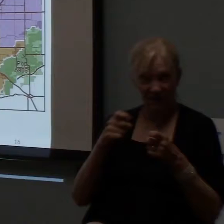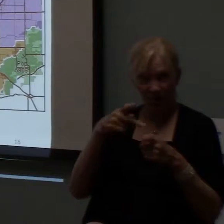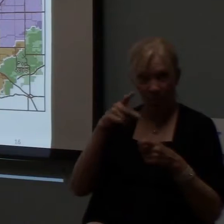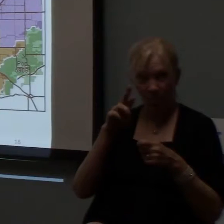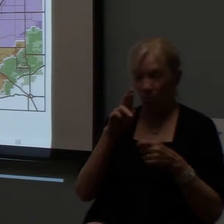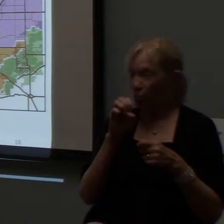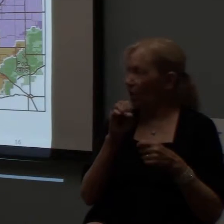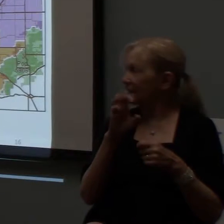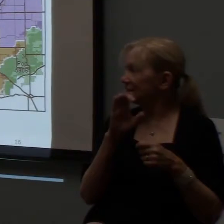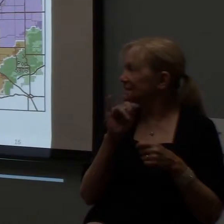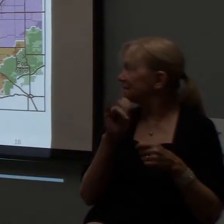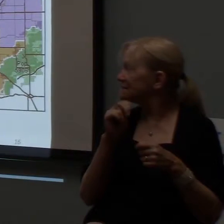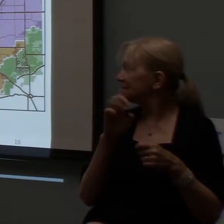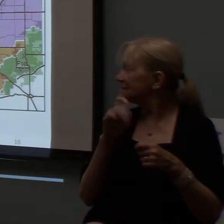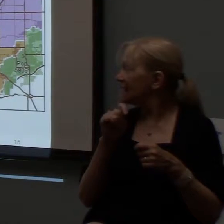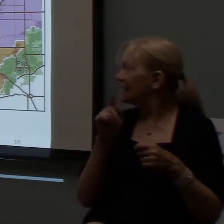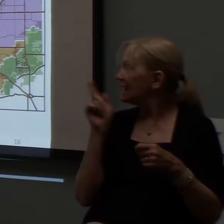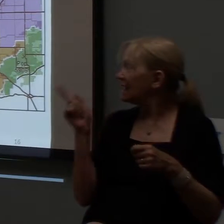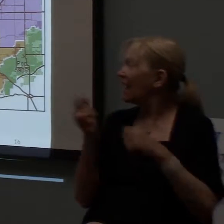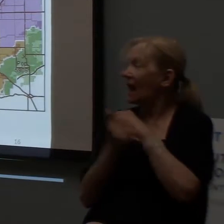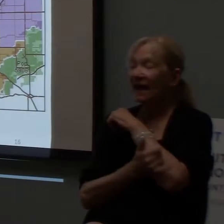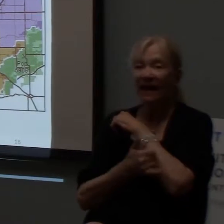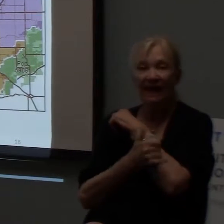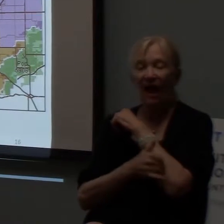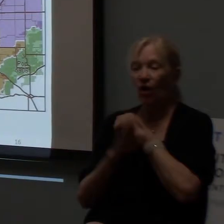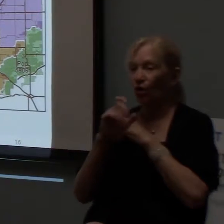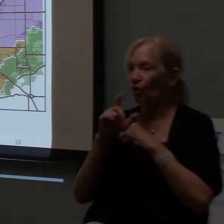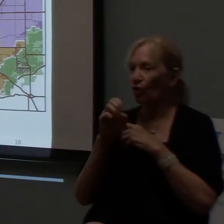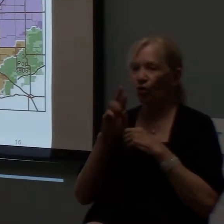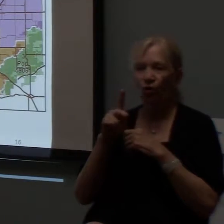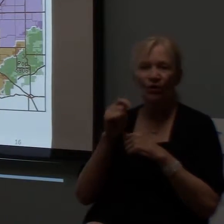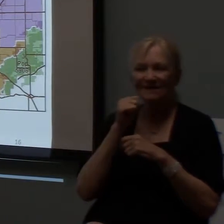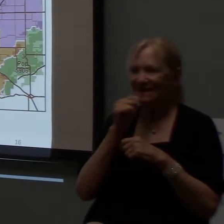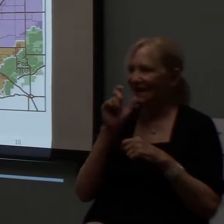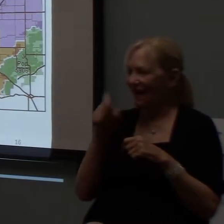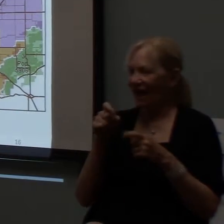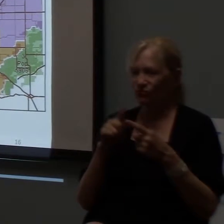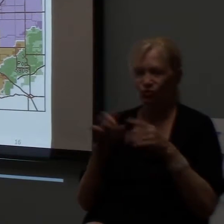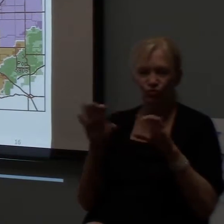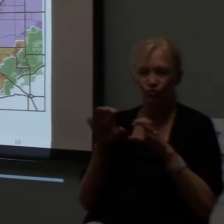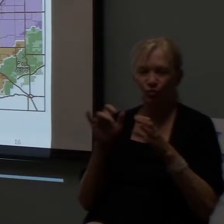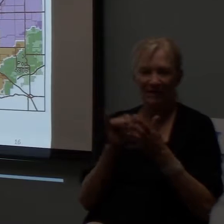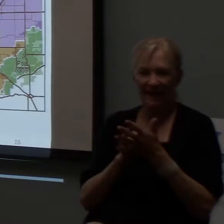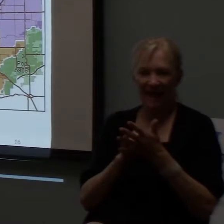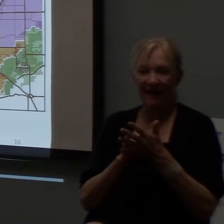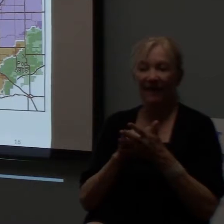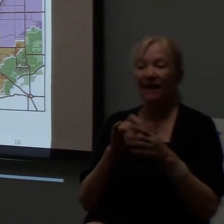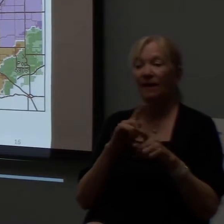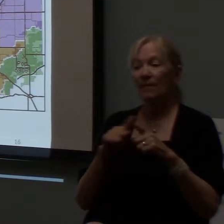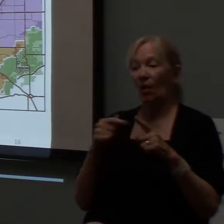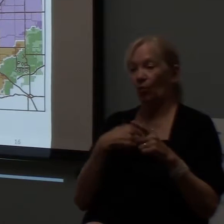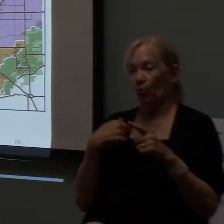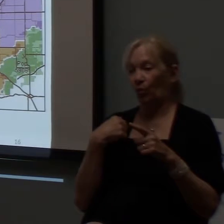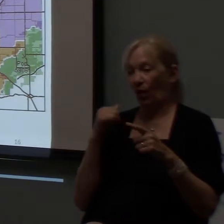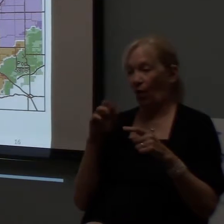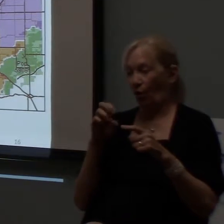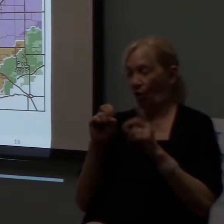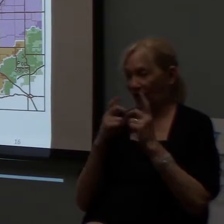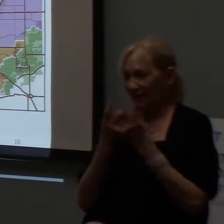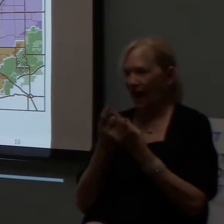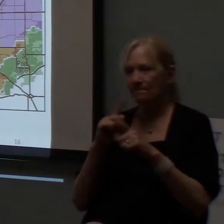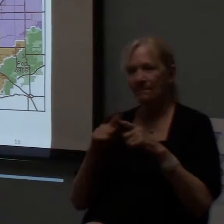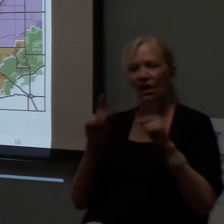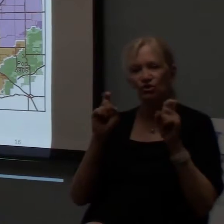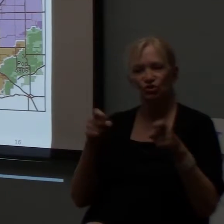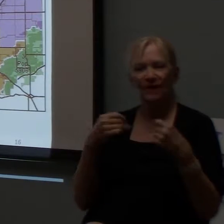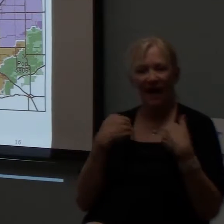census? the county clerk is not required to redraw precincts based on the census data as we are for the districts, but you have to have those